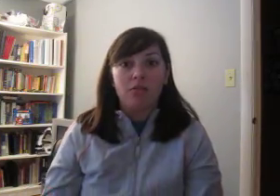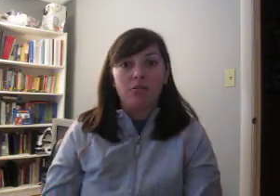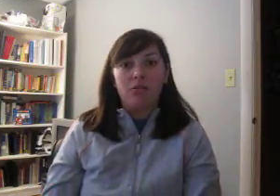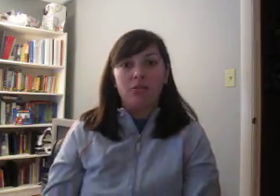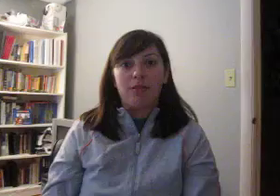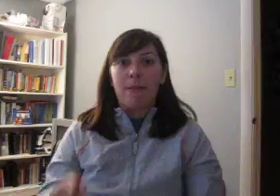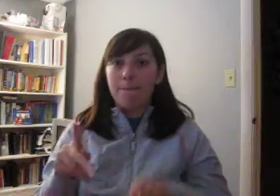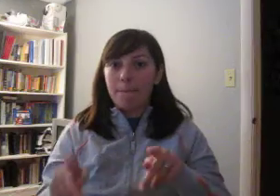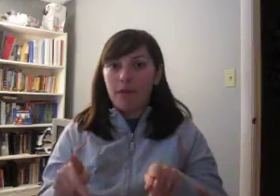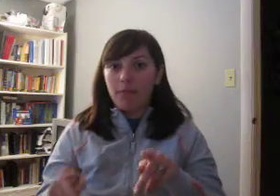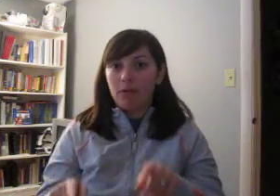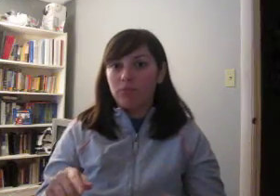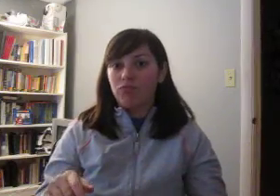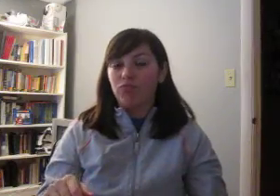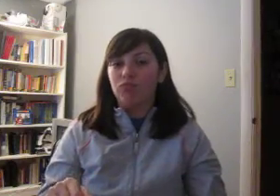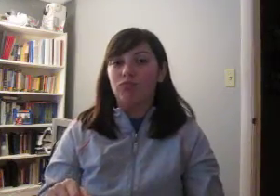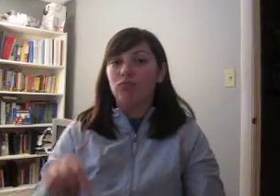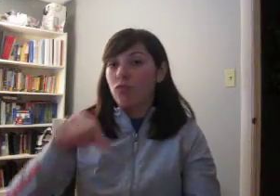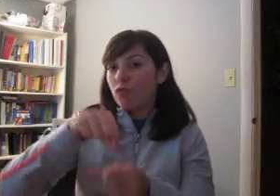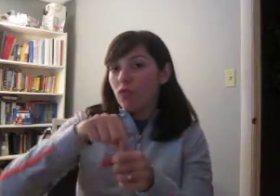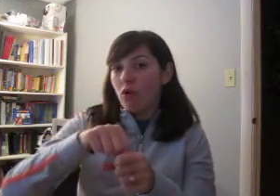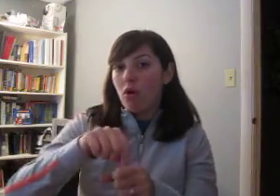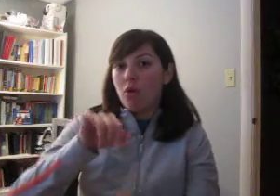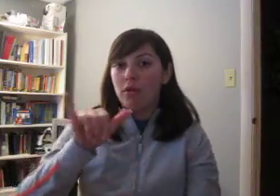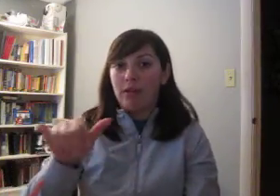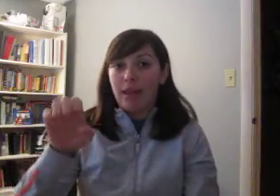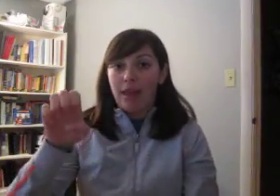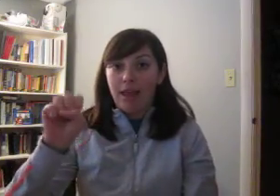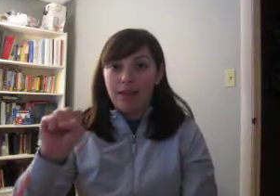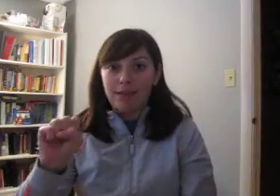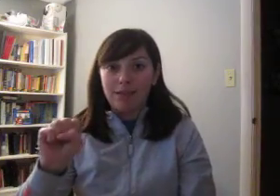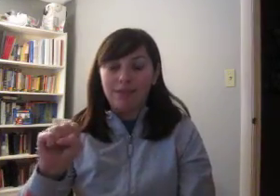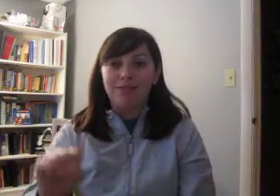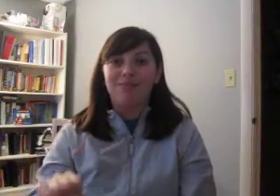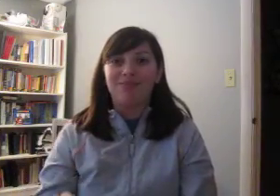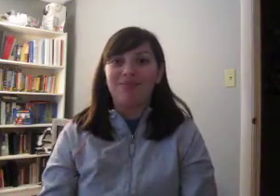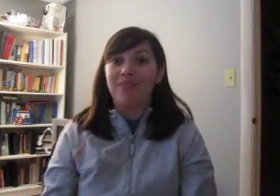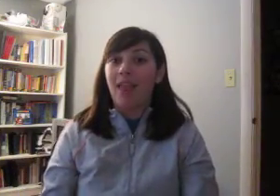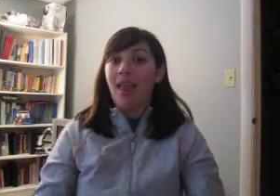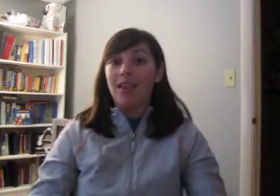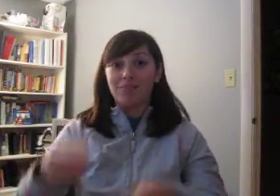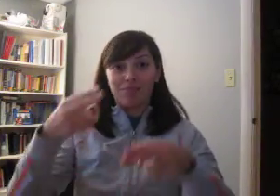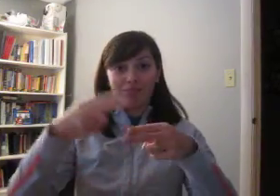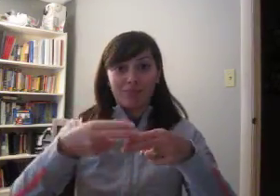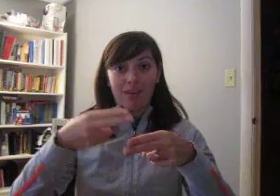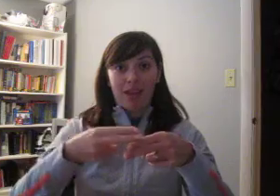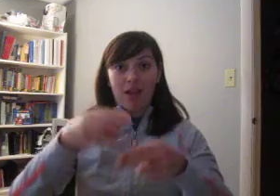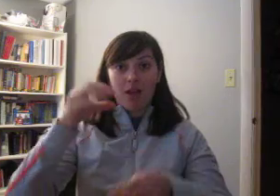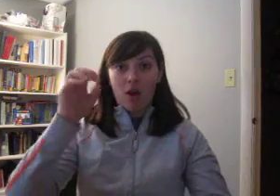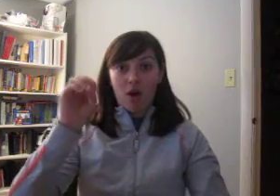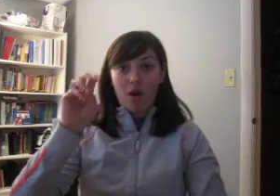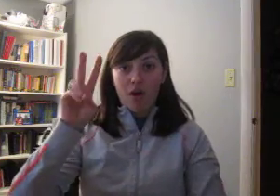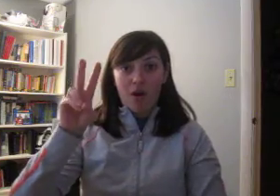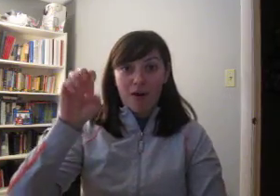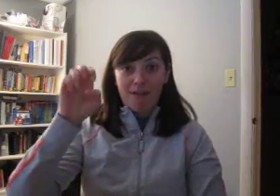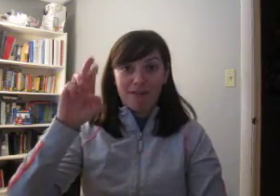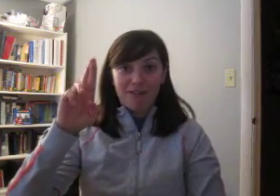an override of the president's veto. So essentially it means that Congress is